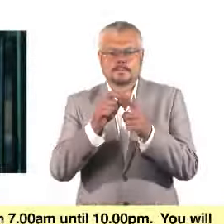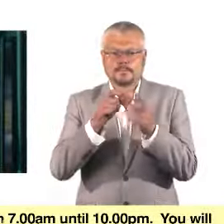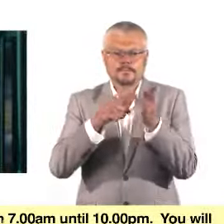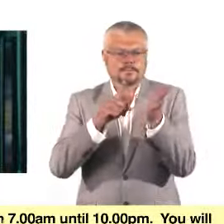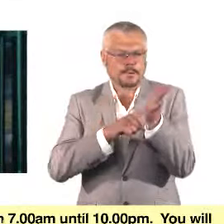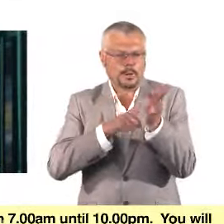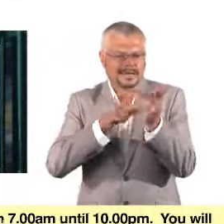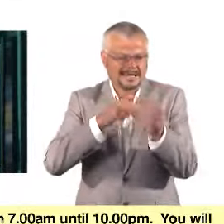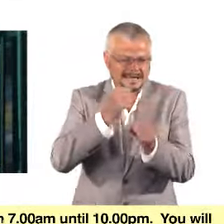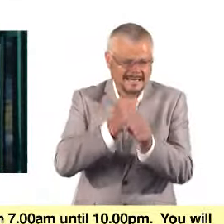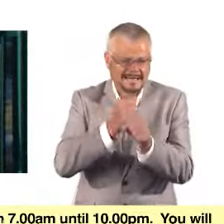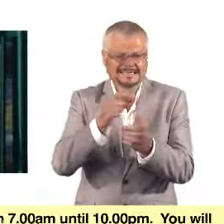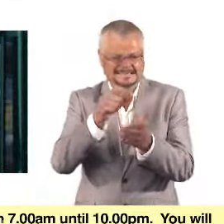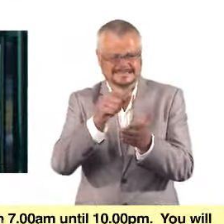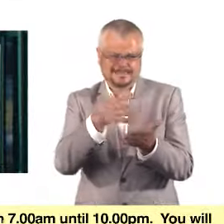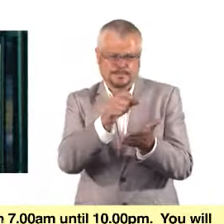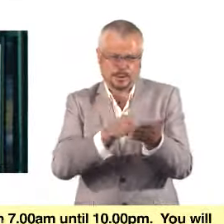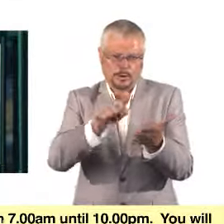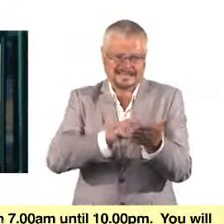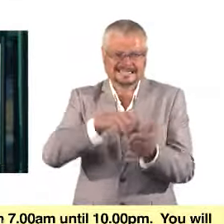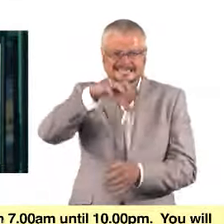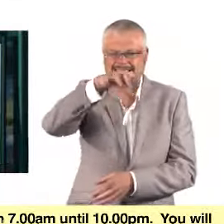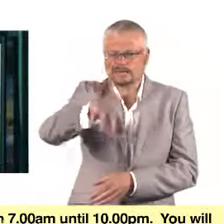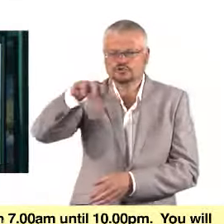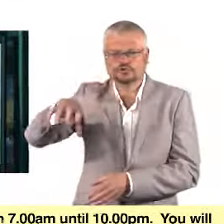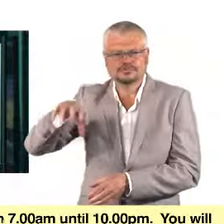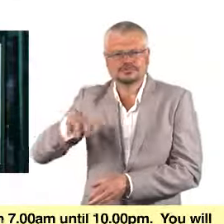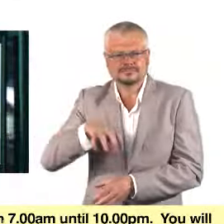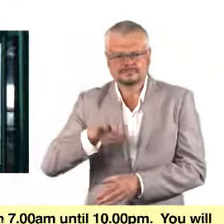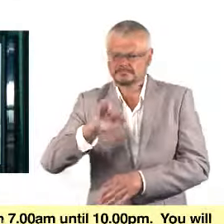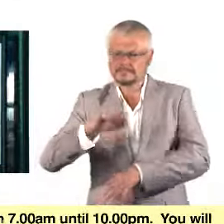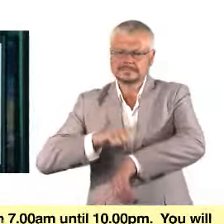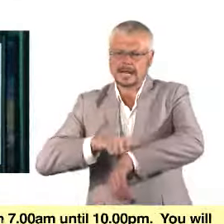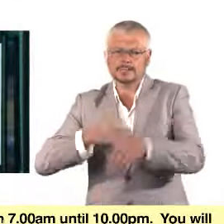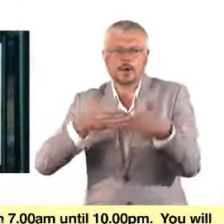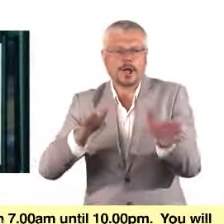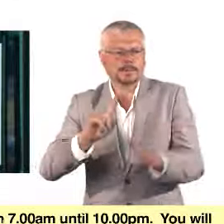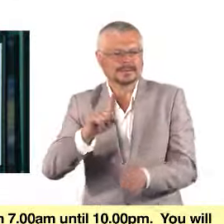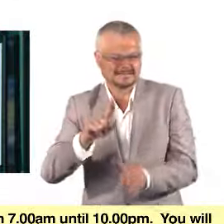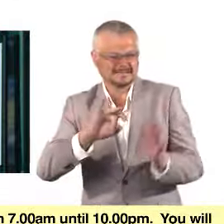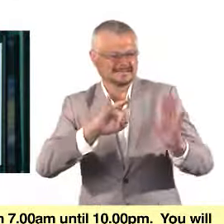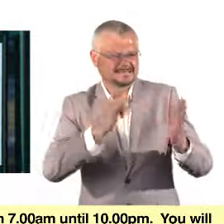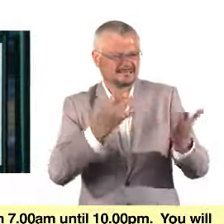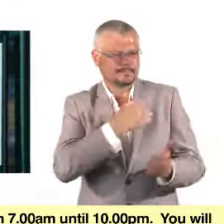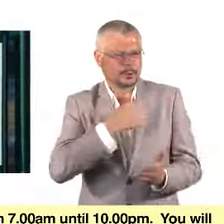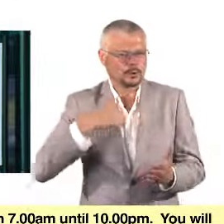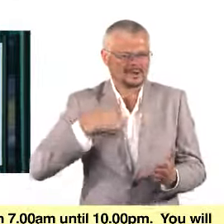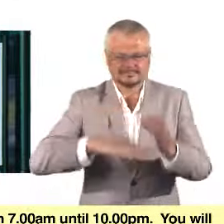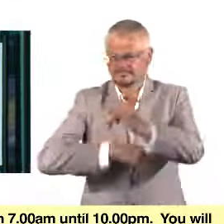Polling stations are open from 7am until 10pm. You will only be able to vote in person at a